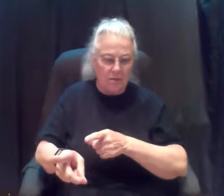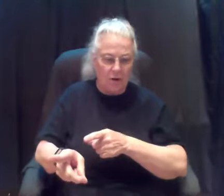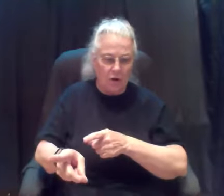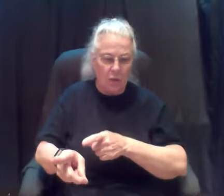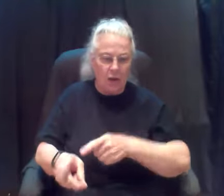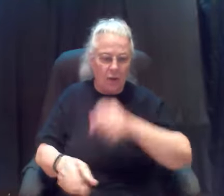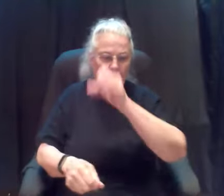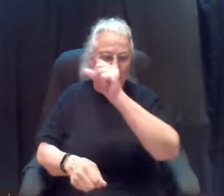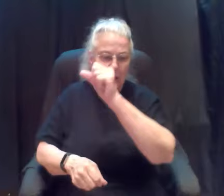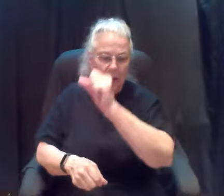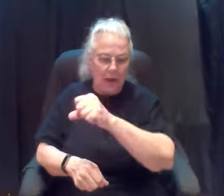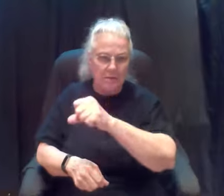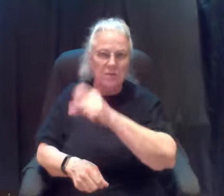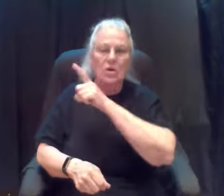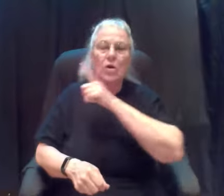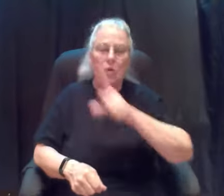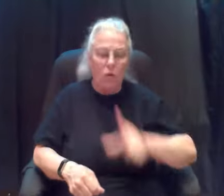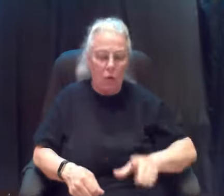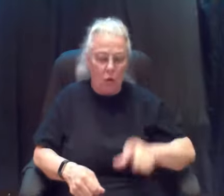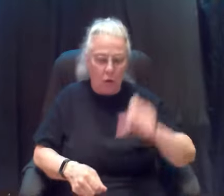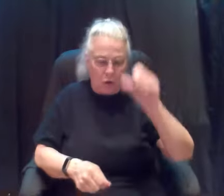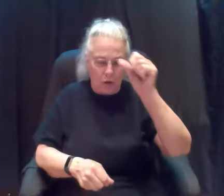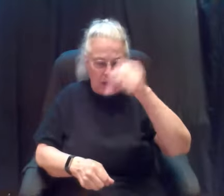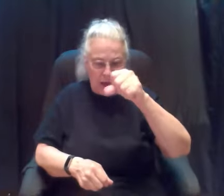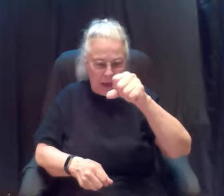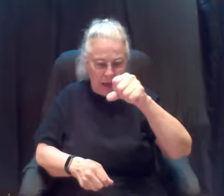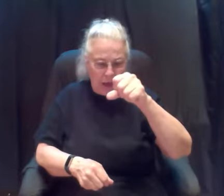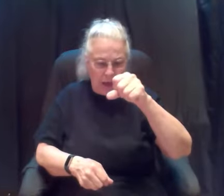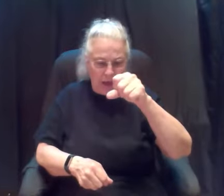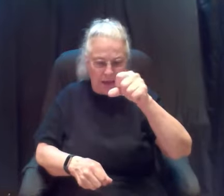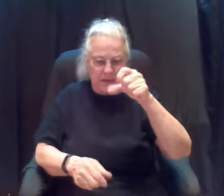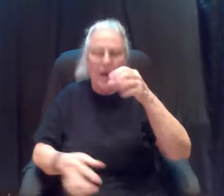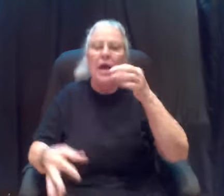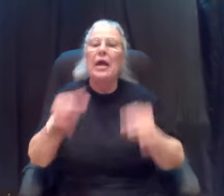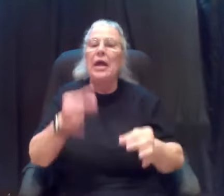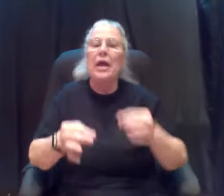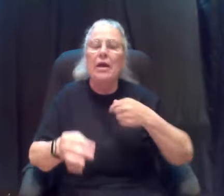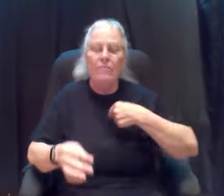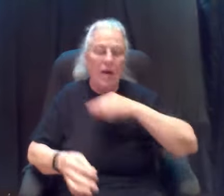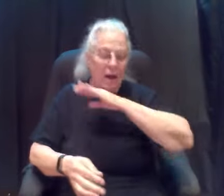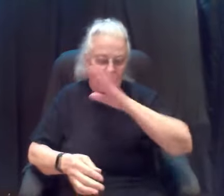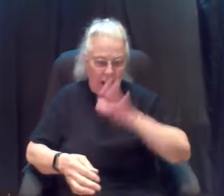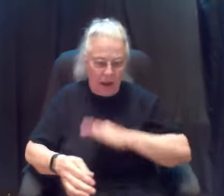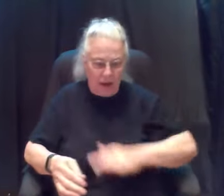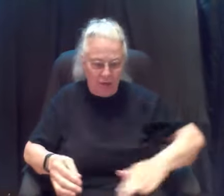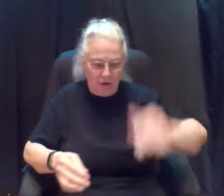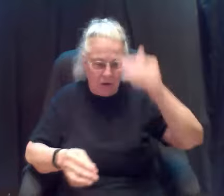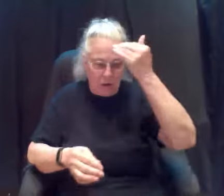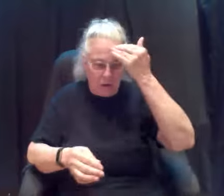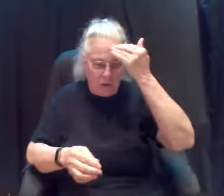answer will be yes, Lord, yes. If I never knew